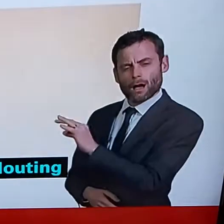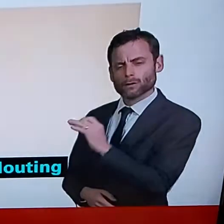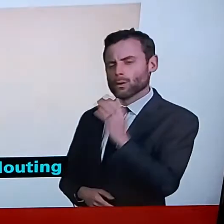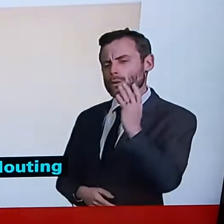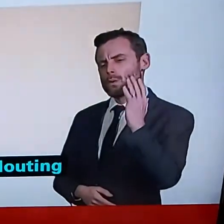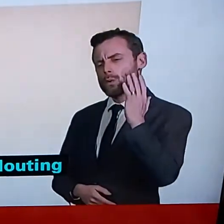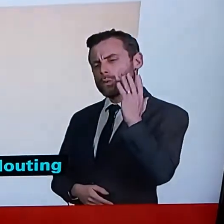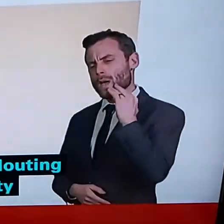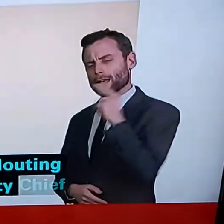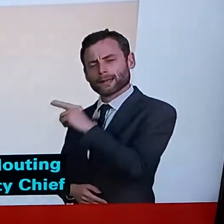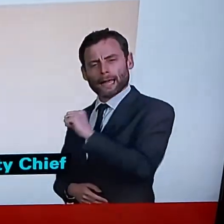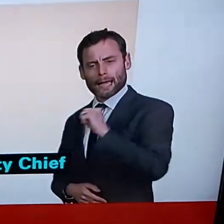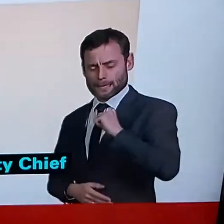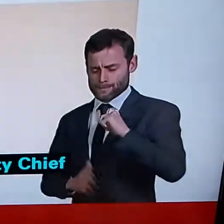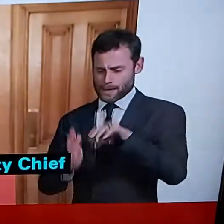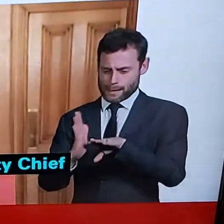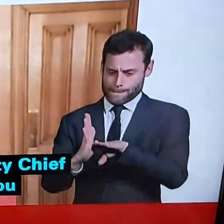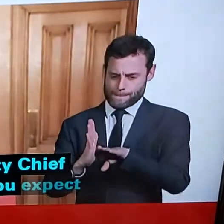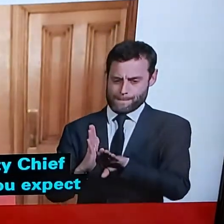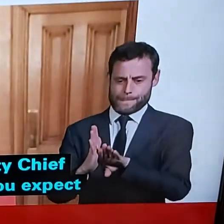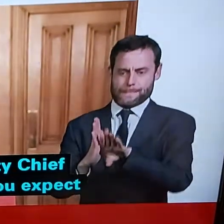the most up-to-date information you have, please?